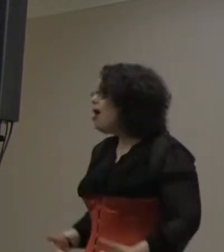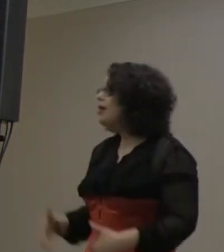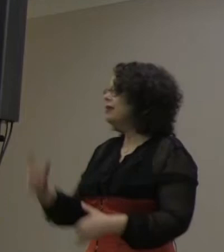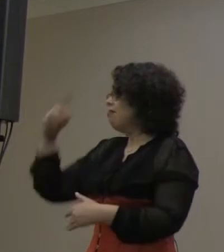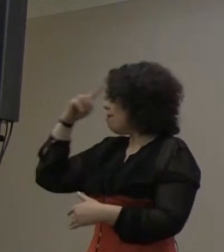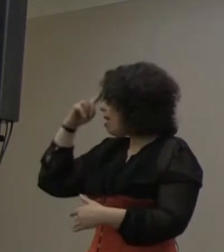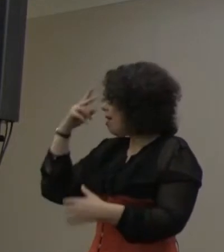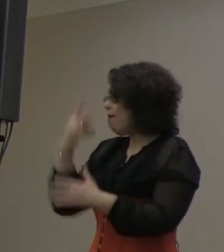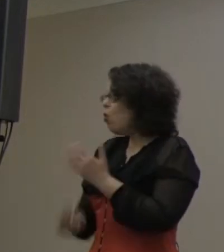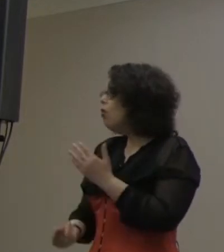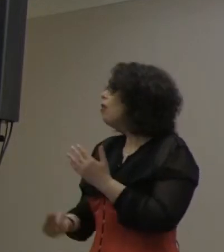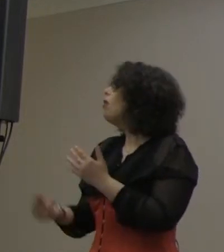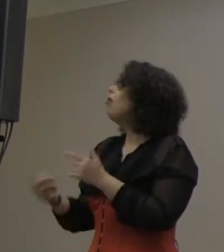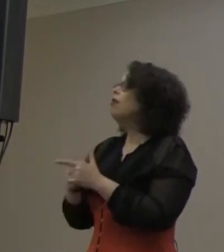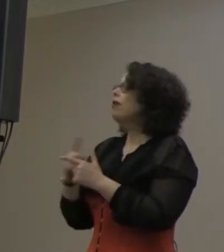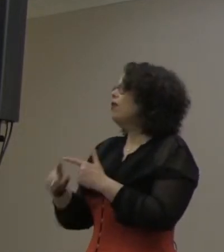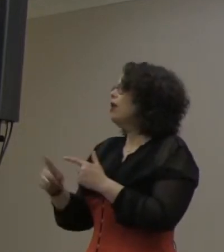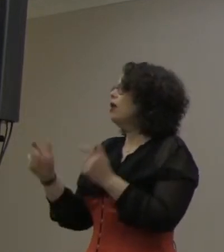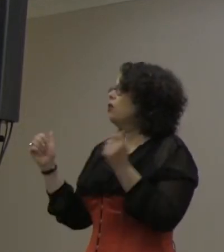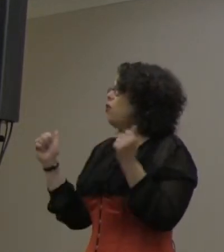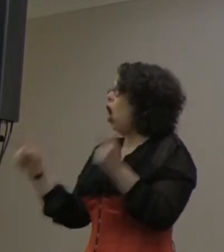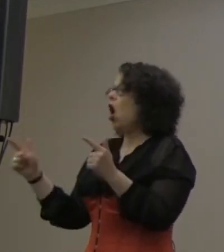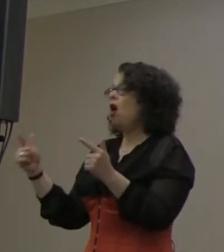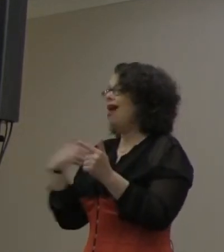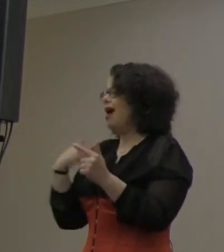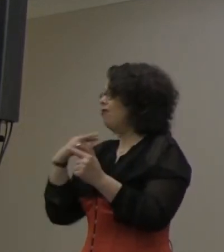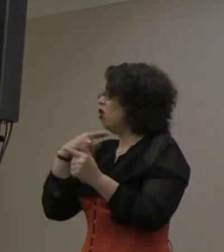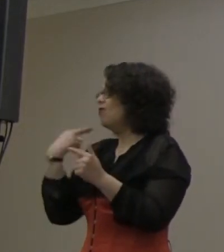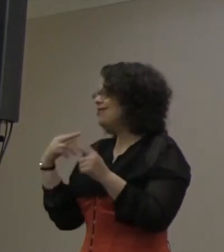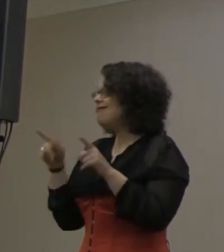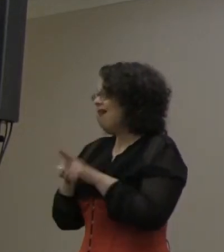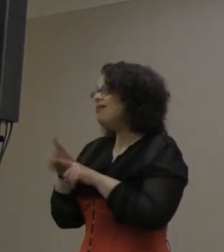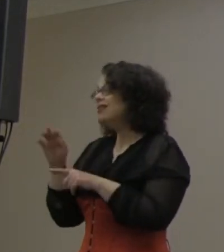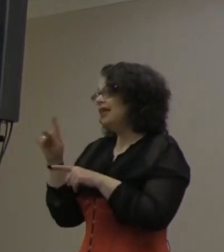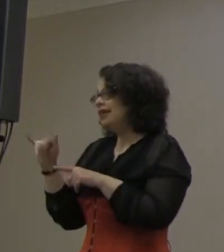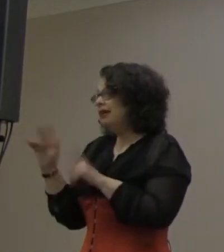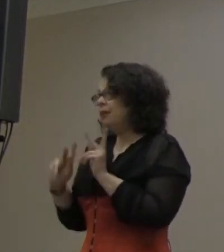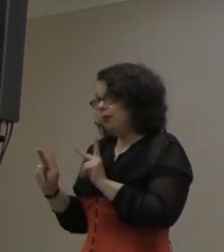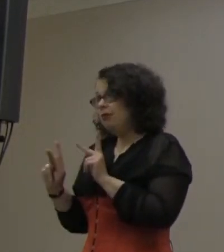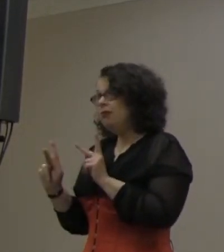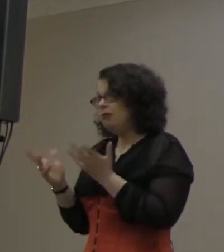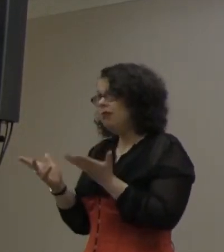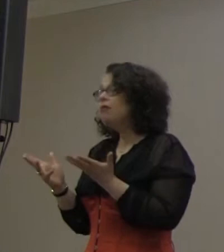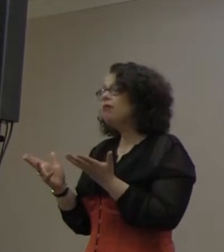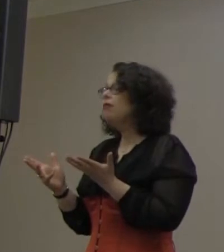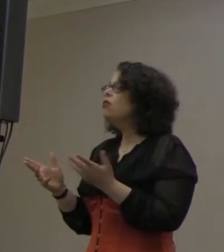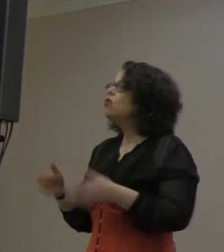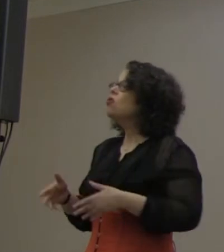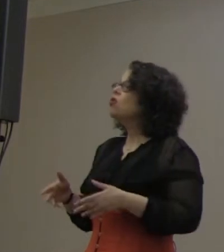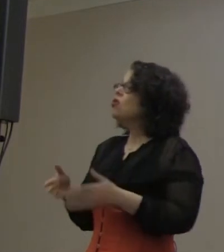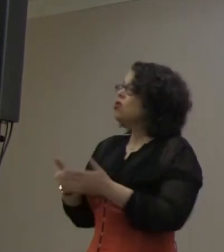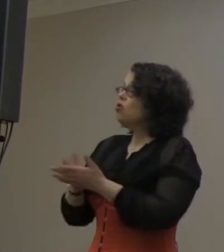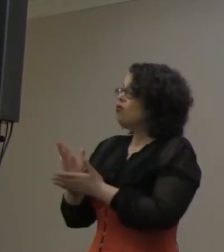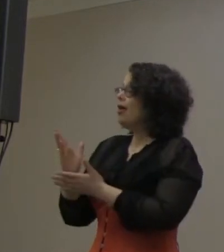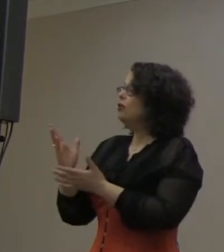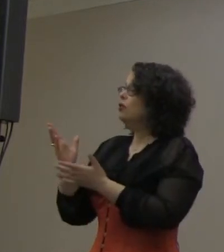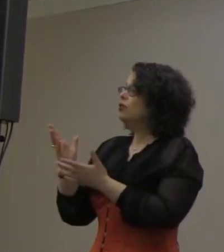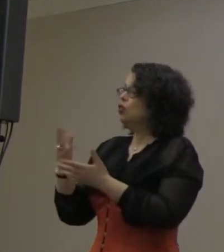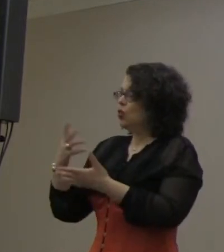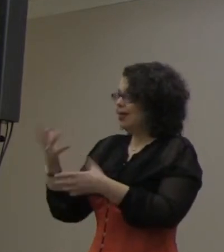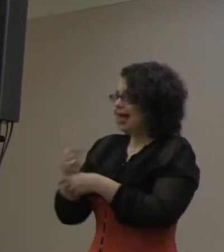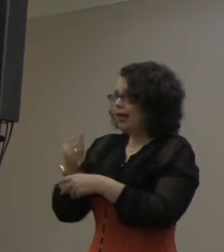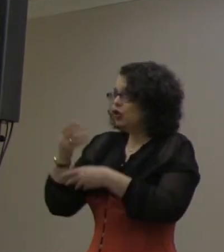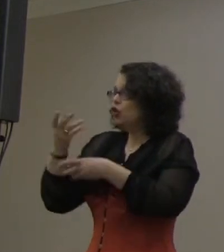their minds, then we are all at risk as kinky people. The right to be treated by informed